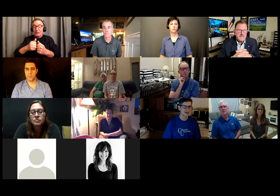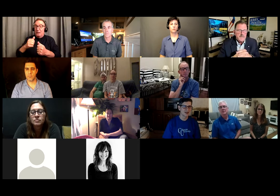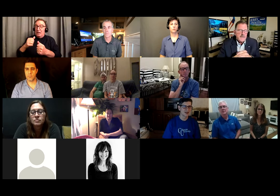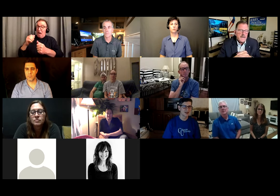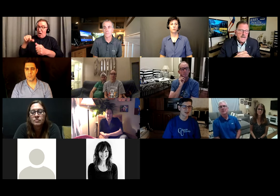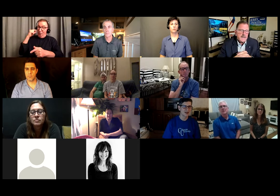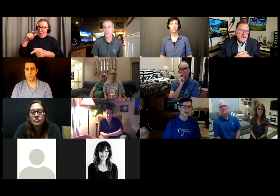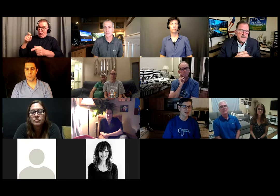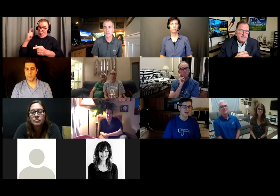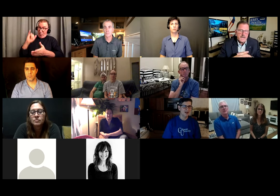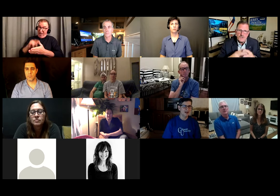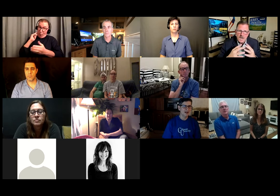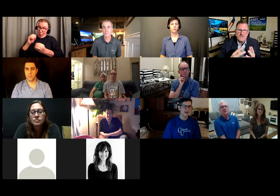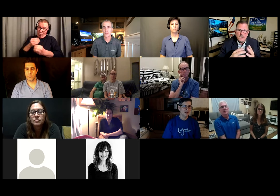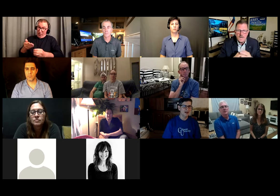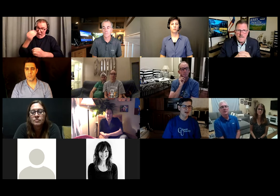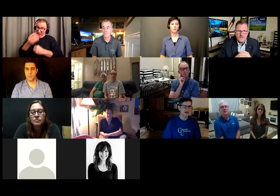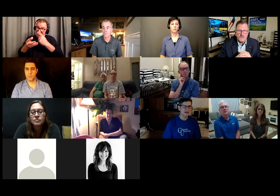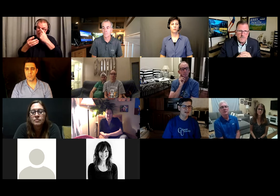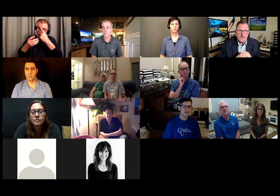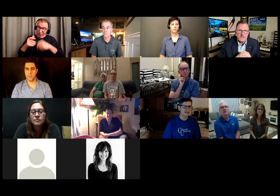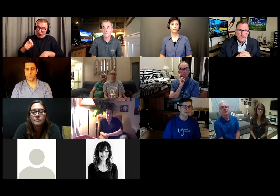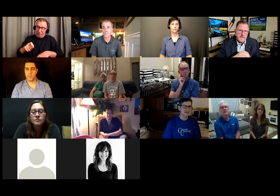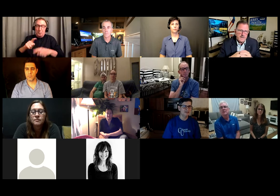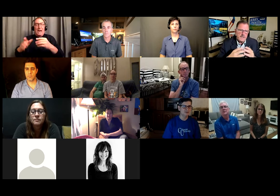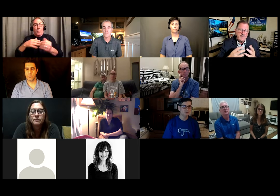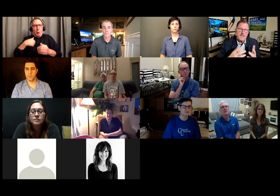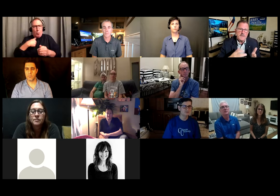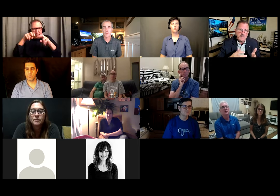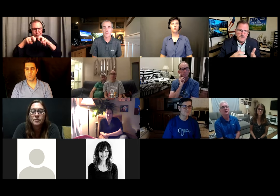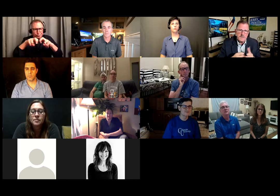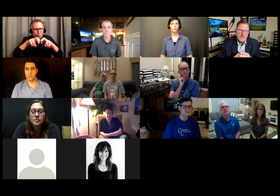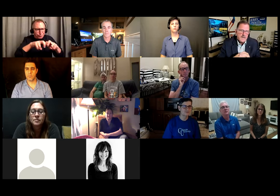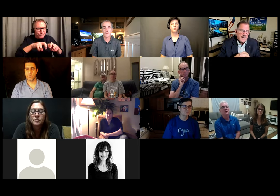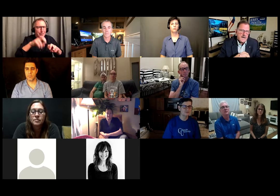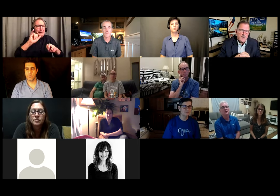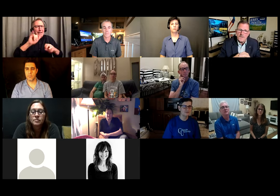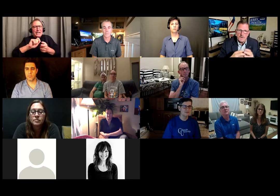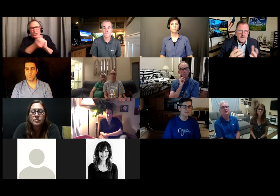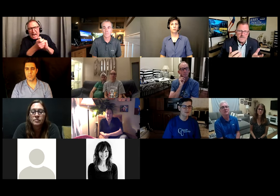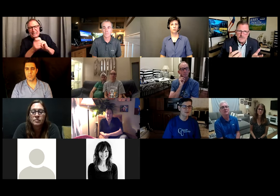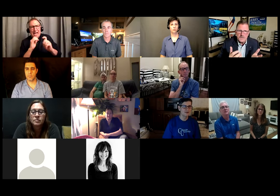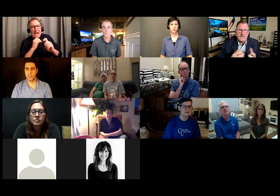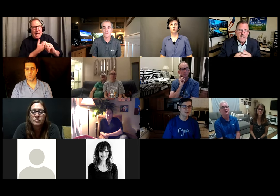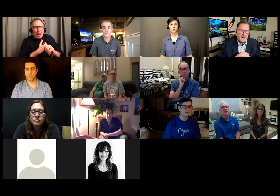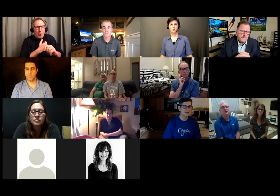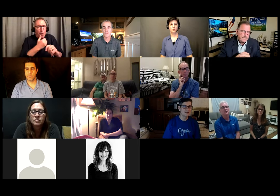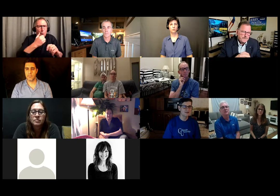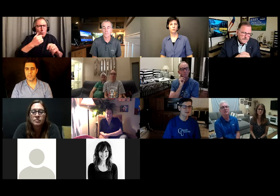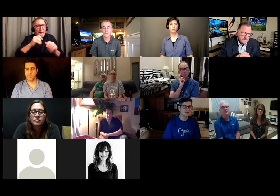places, and change the way the agency works. We eliminated routes where they were not efficient.